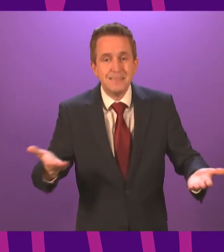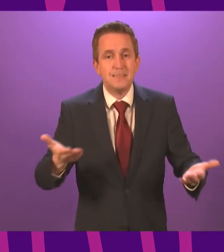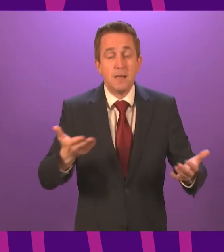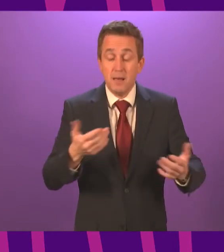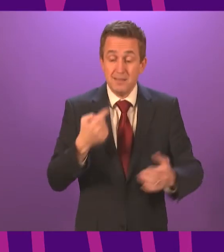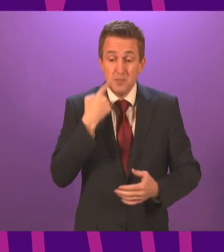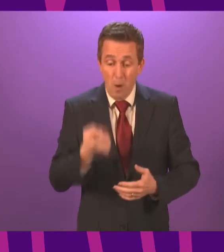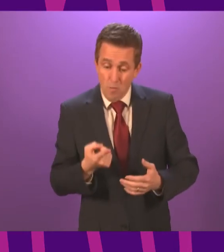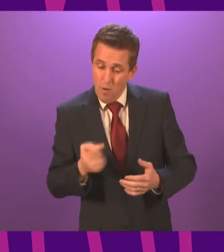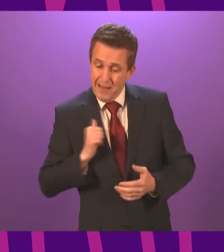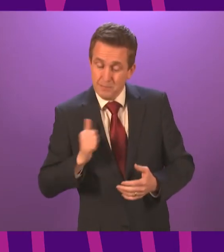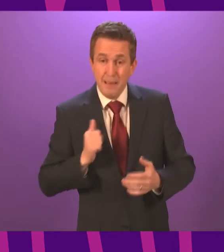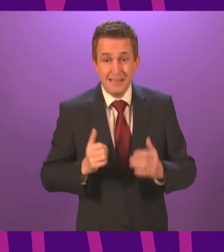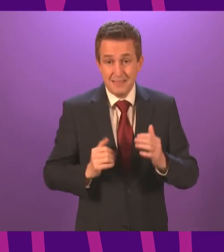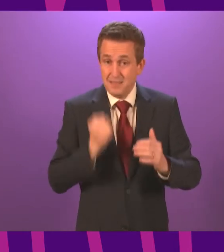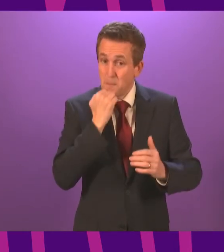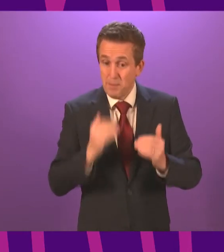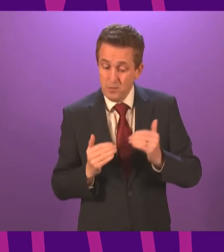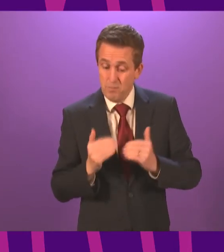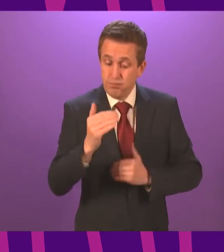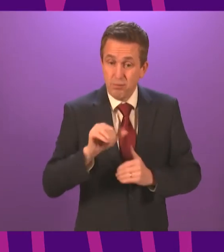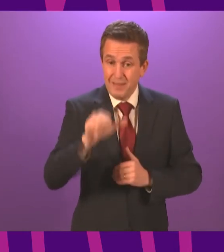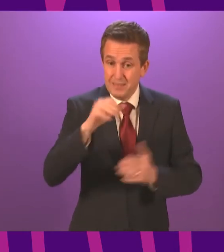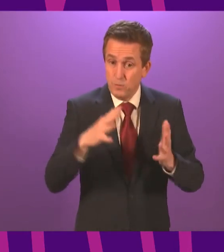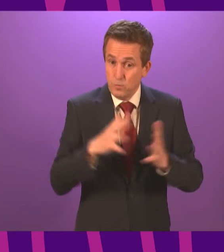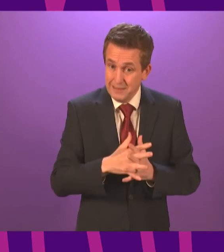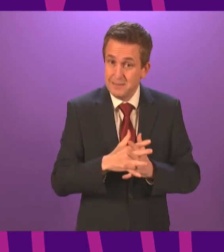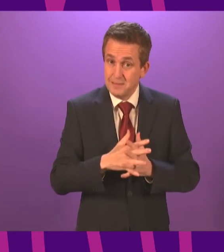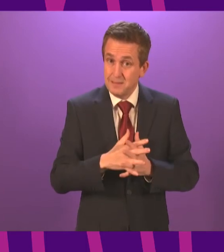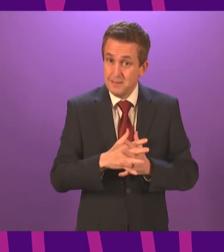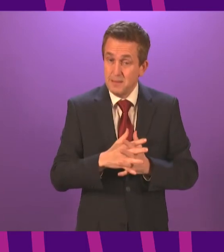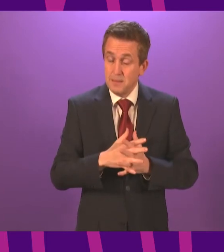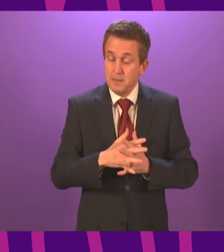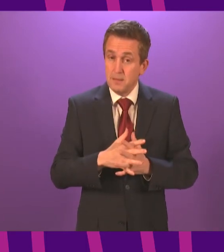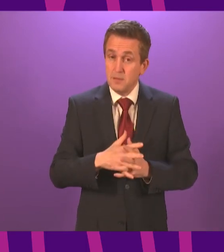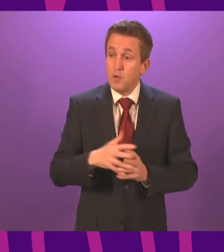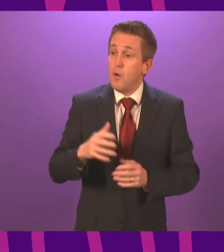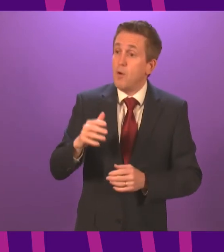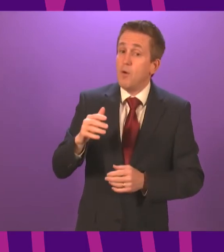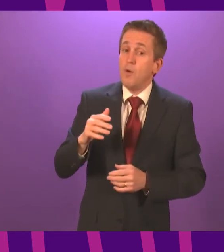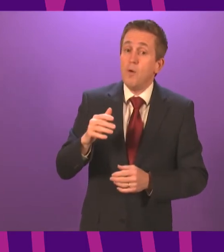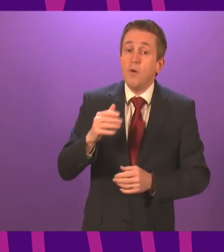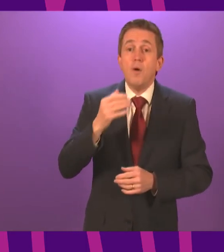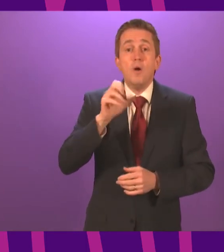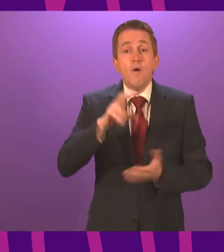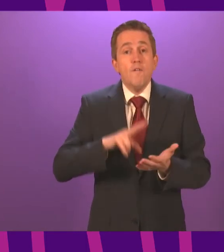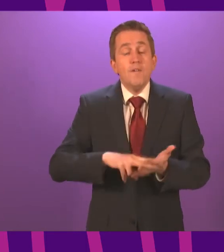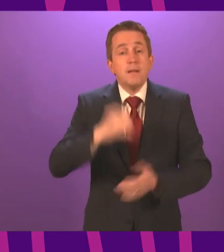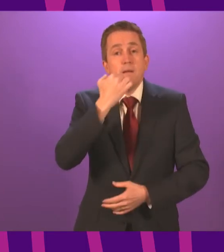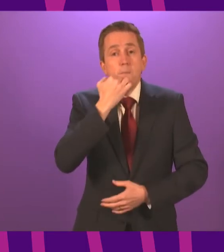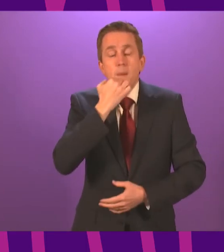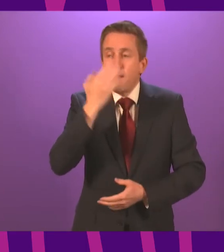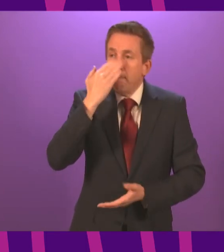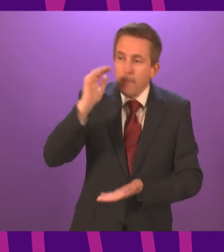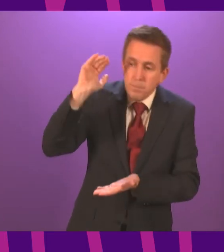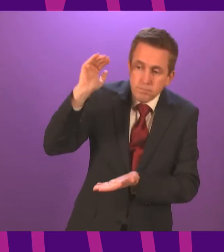exceed capacity within the next 6 weeks. Clearly this, coupled with the current slow rate of decline in case numbers, is of concern, which is